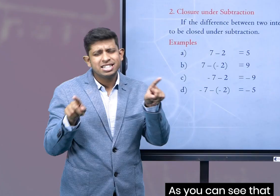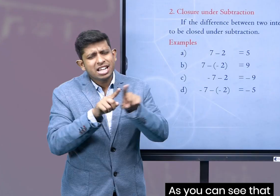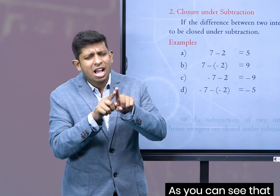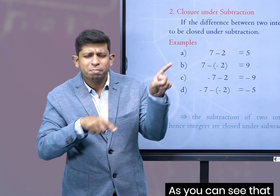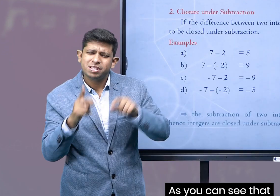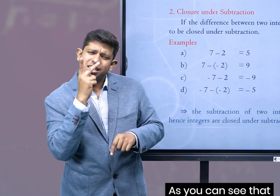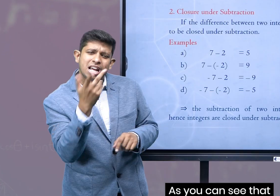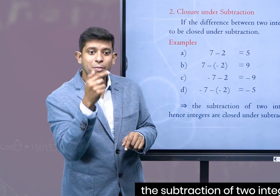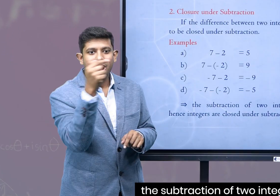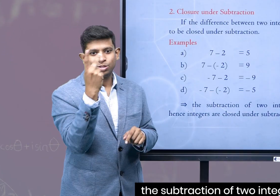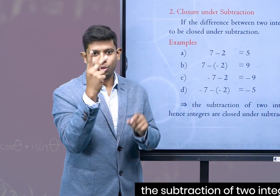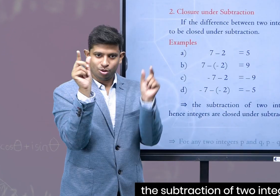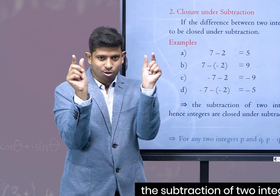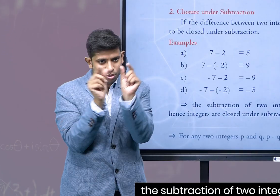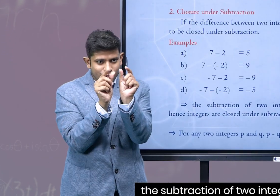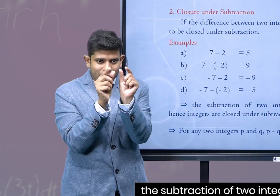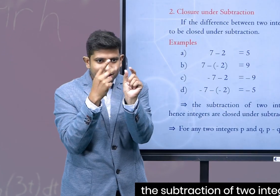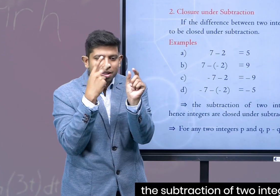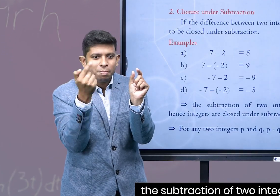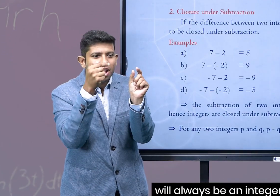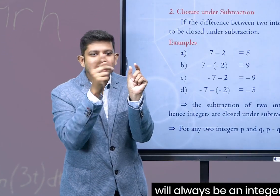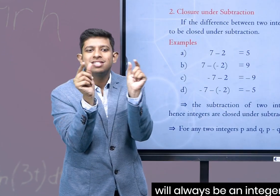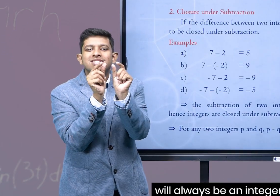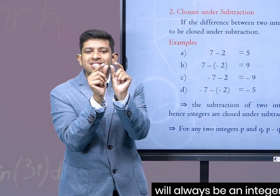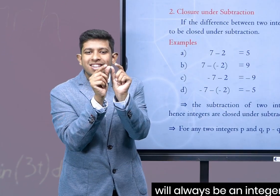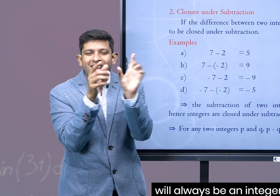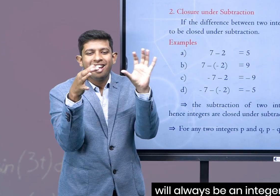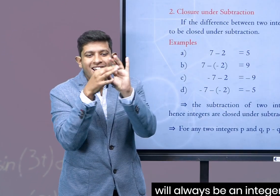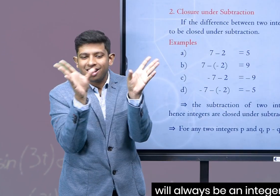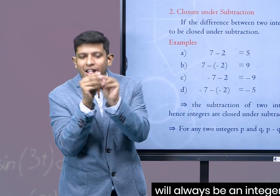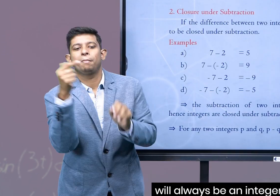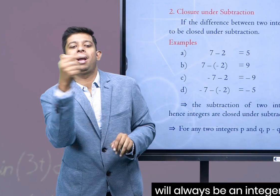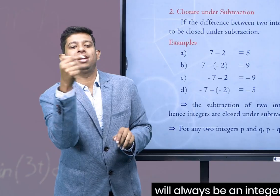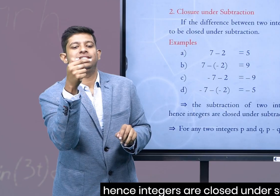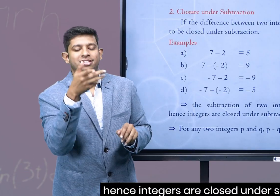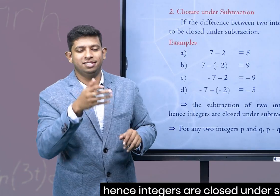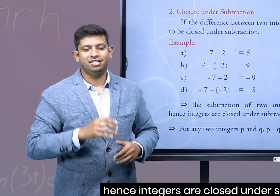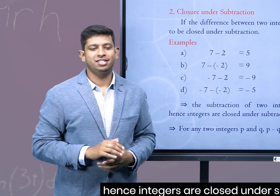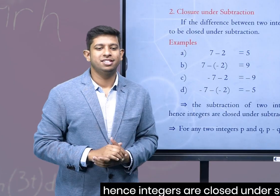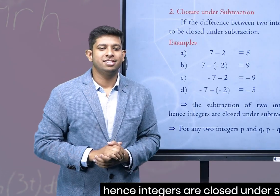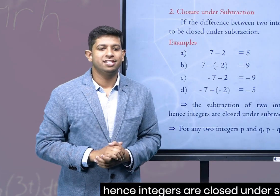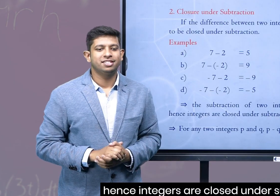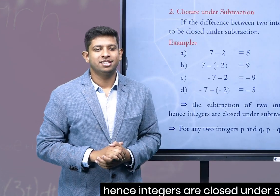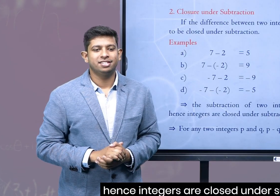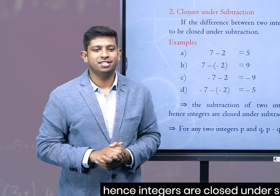As you can see that the subtraction of two integers will always be an integer. Hence, integers are closed under